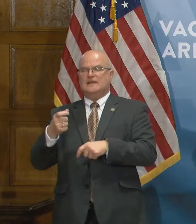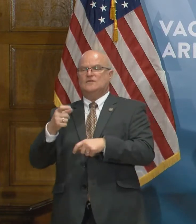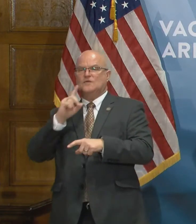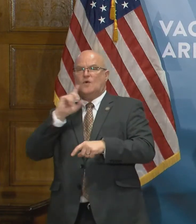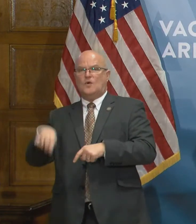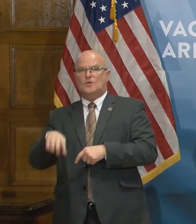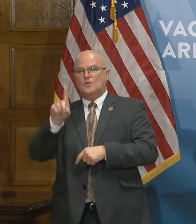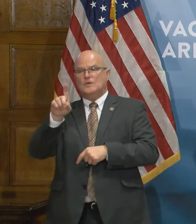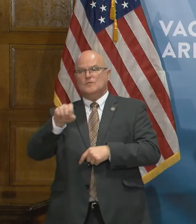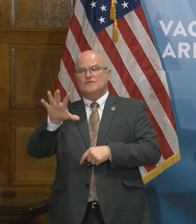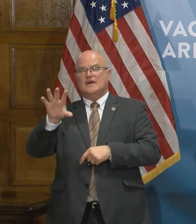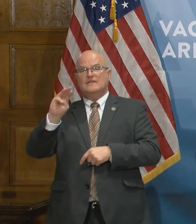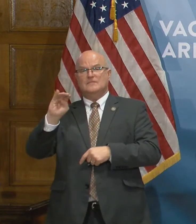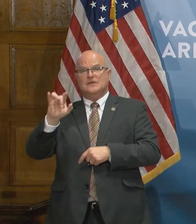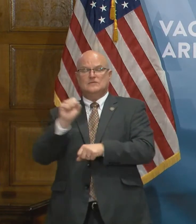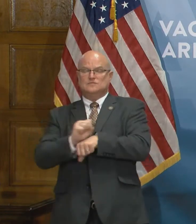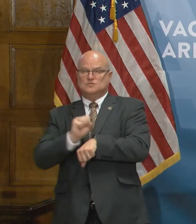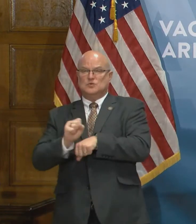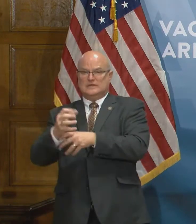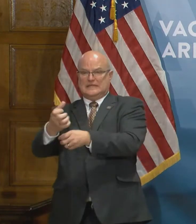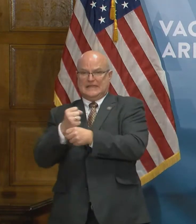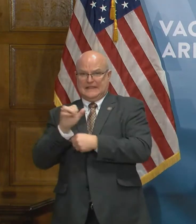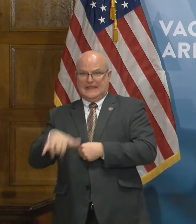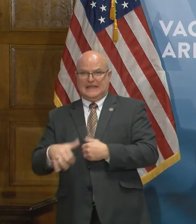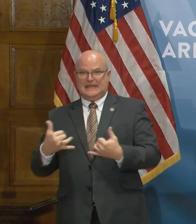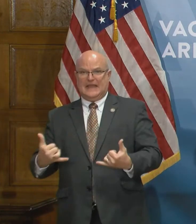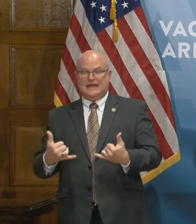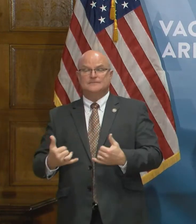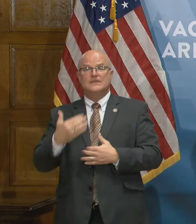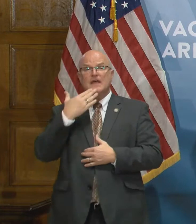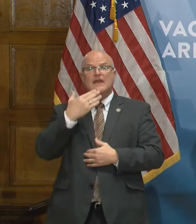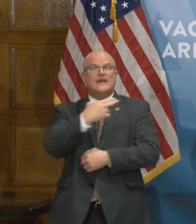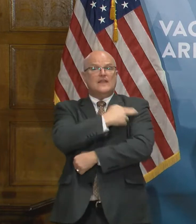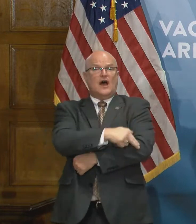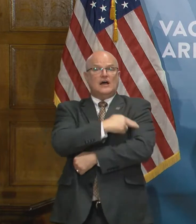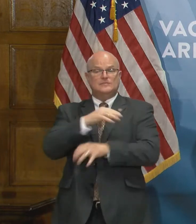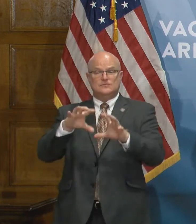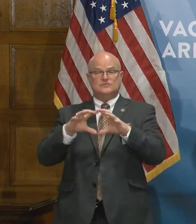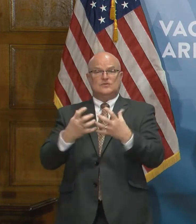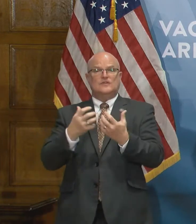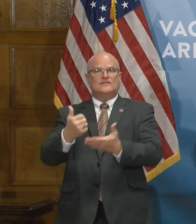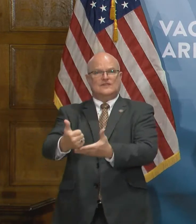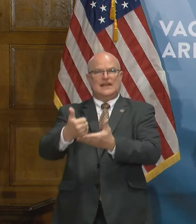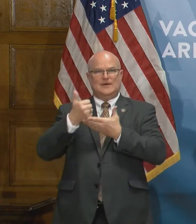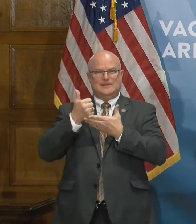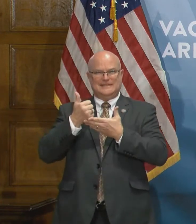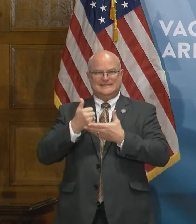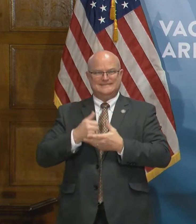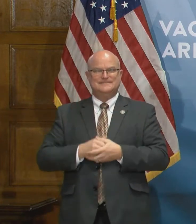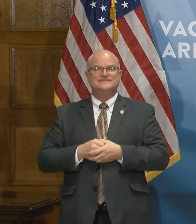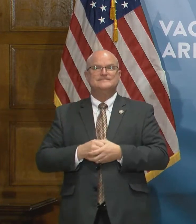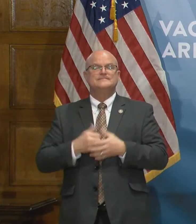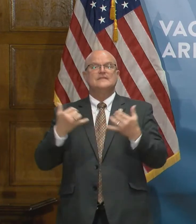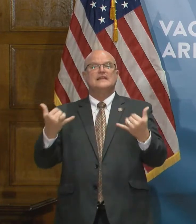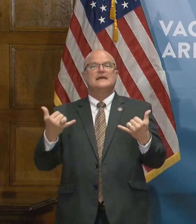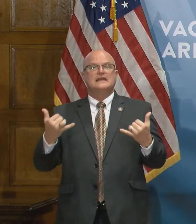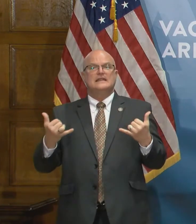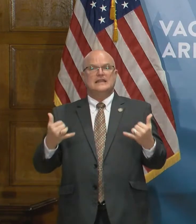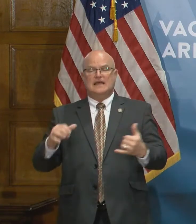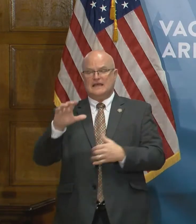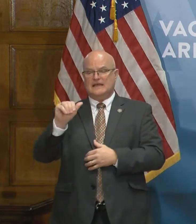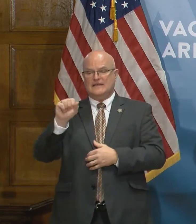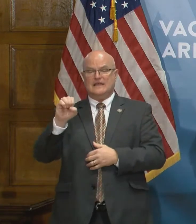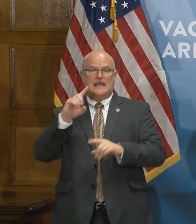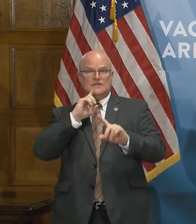that order, and we're working hard to get that. I want to thank the Hospital Association for their assistance. Let's go to the